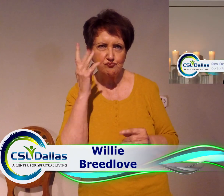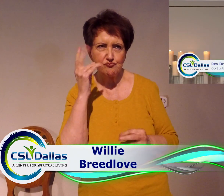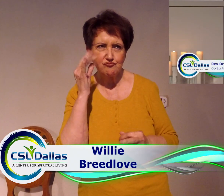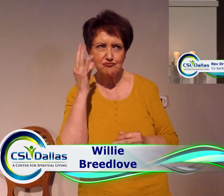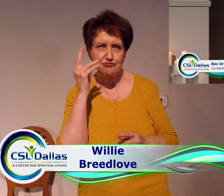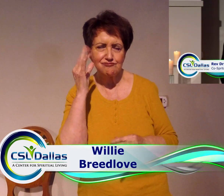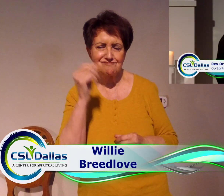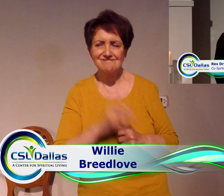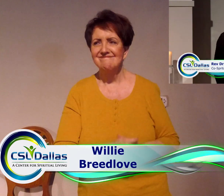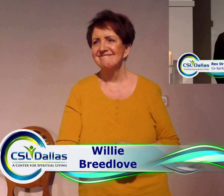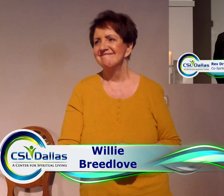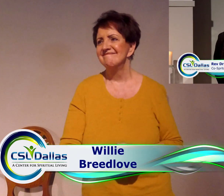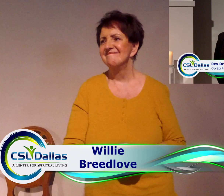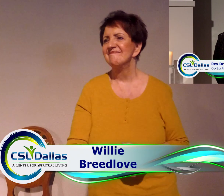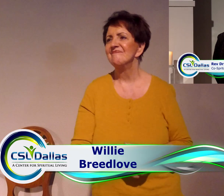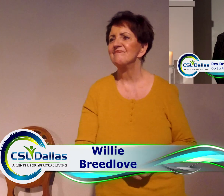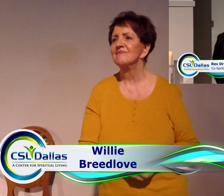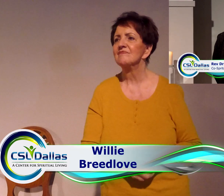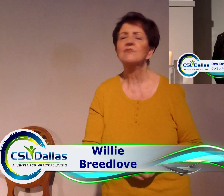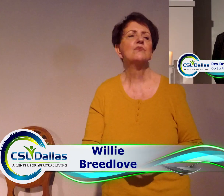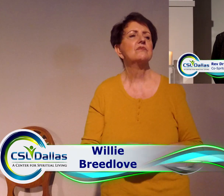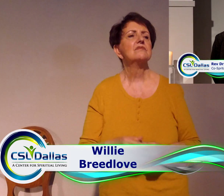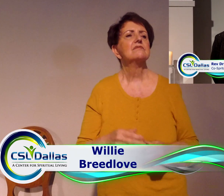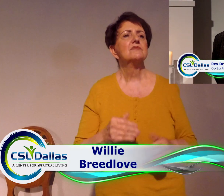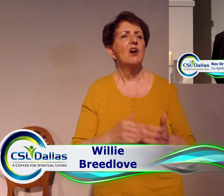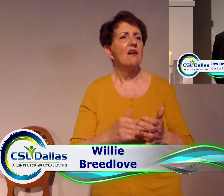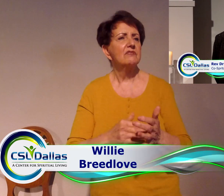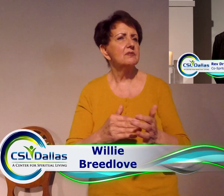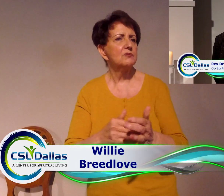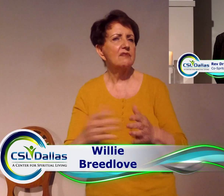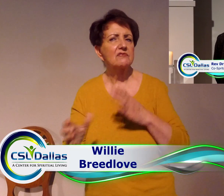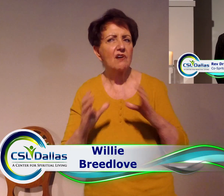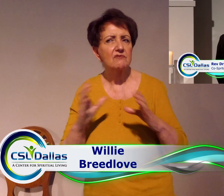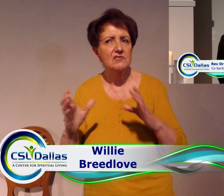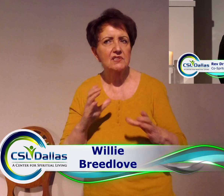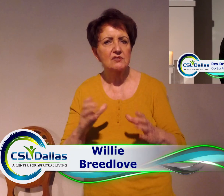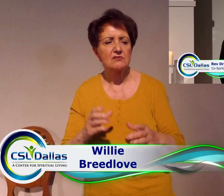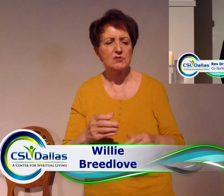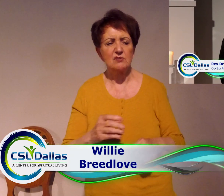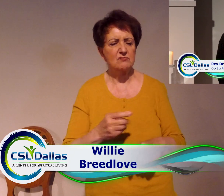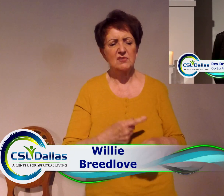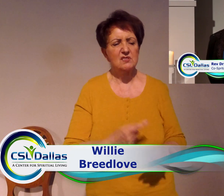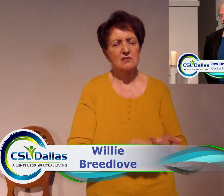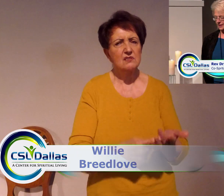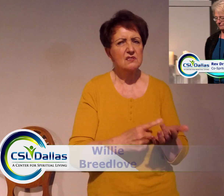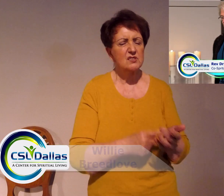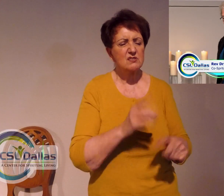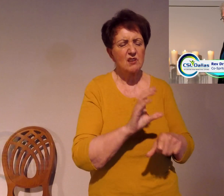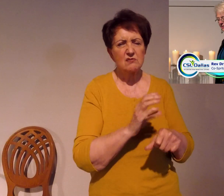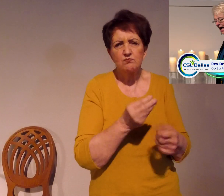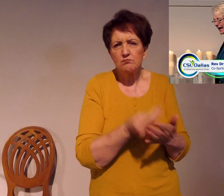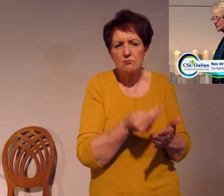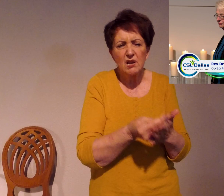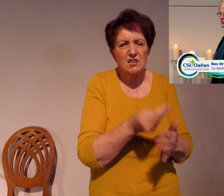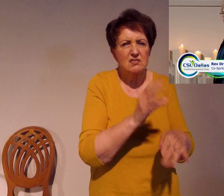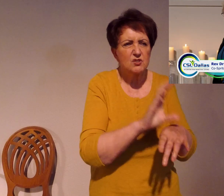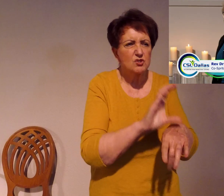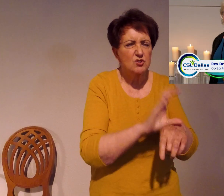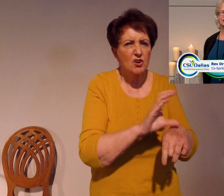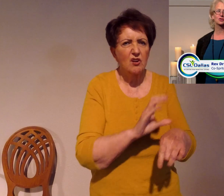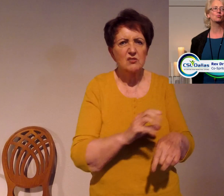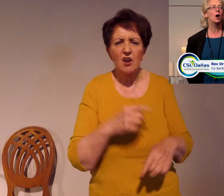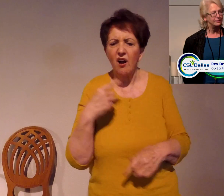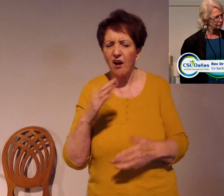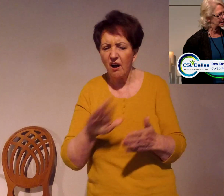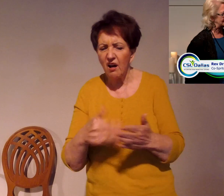And so we have lots of conversations about, one should not talk about money in church. And when you talk about money in church, all they ever want to do is ask for your